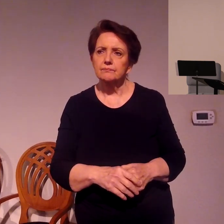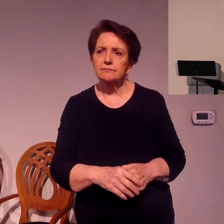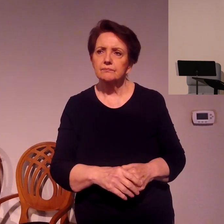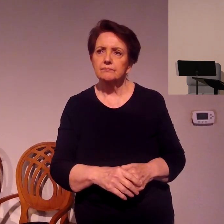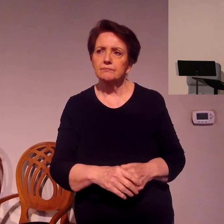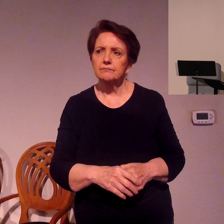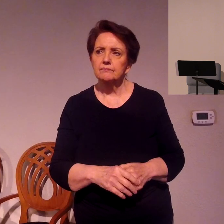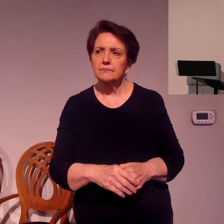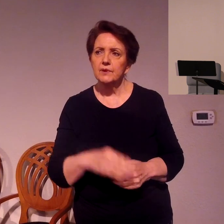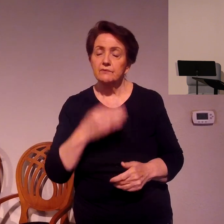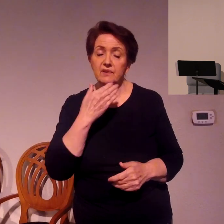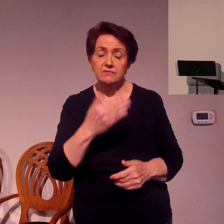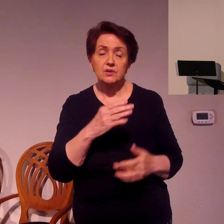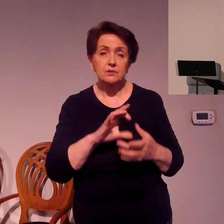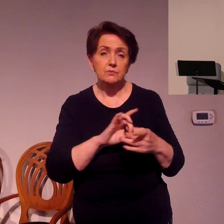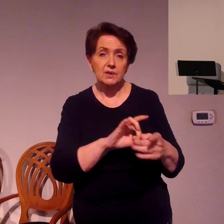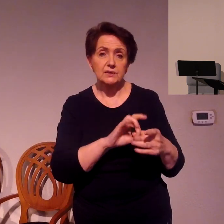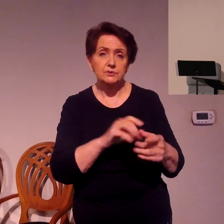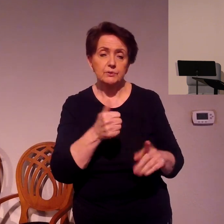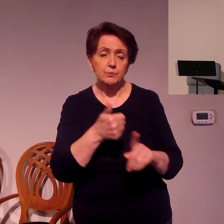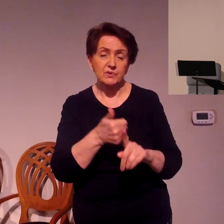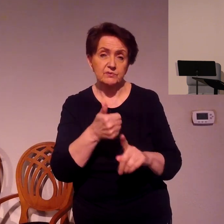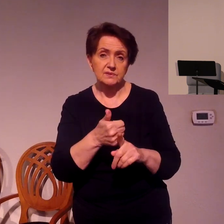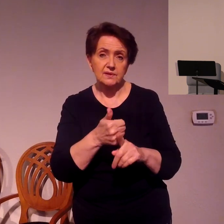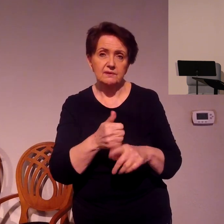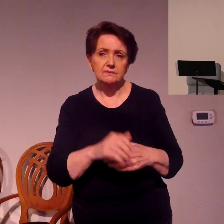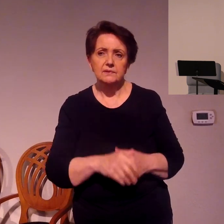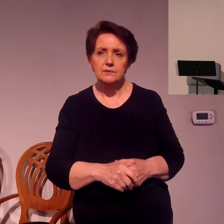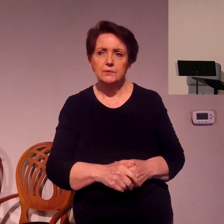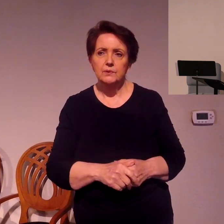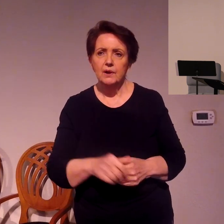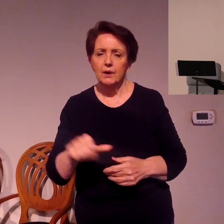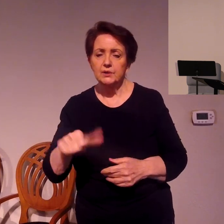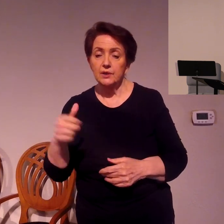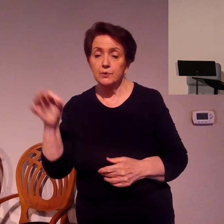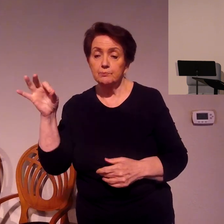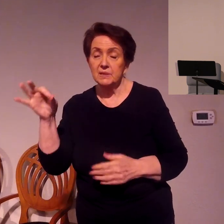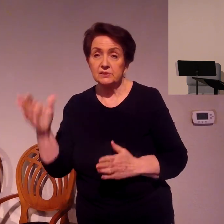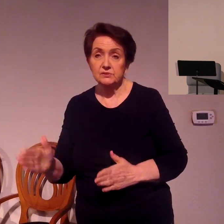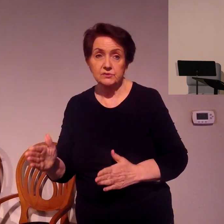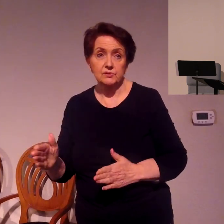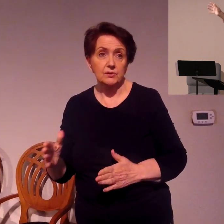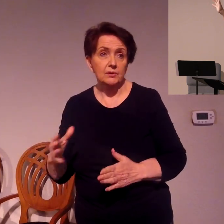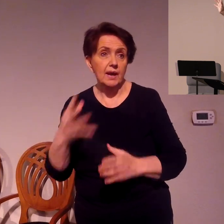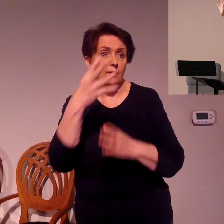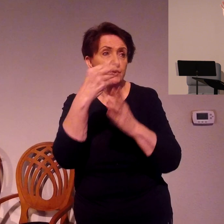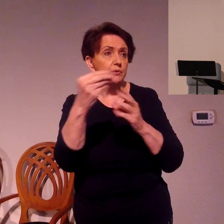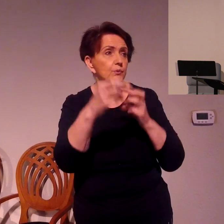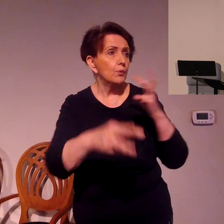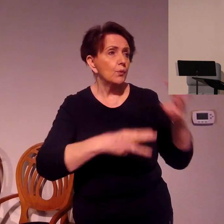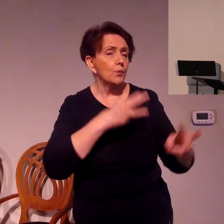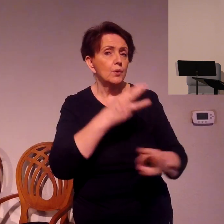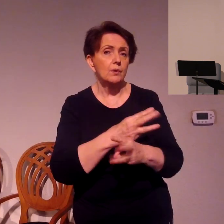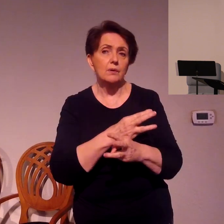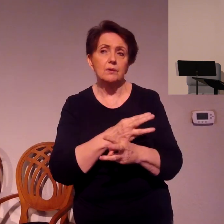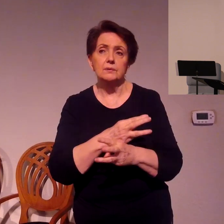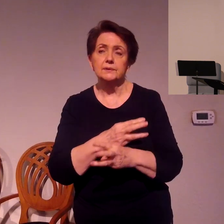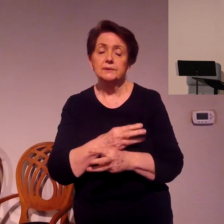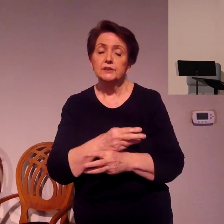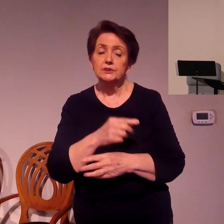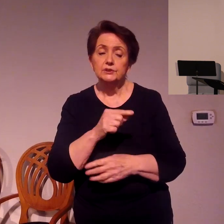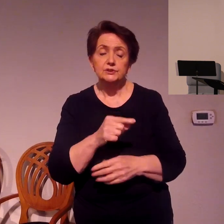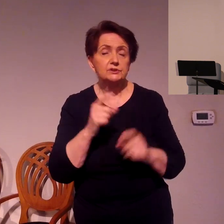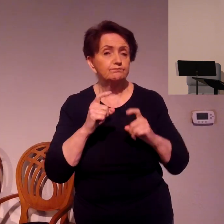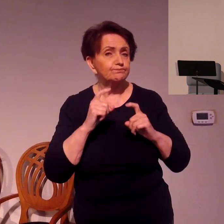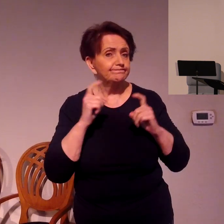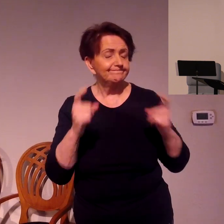ourselves. Well, we have another brilliant minister who's also out there in the world in a big way. Her own TV